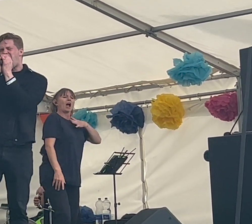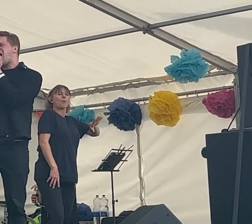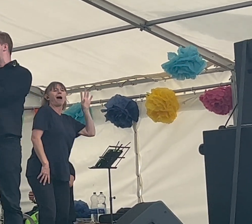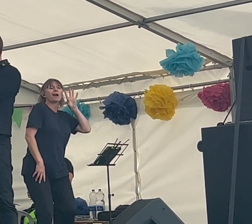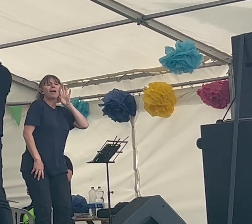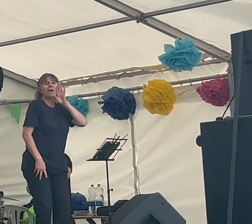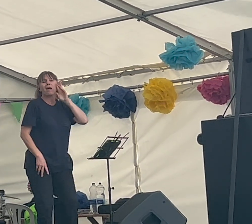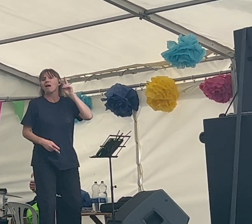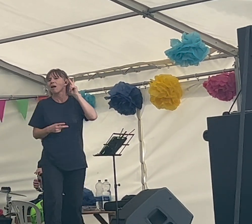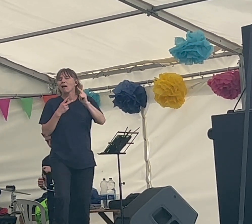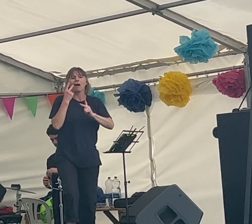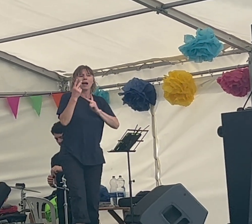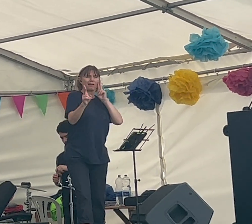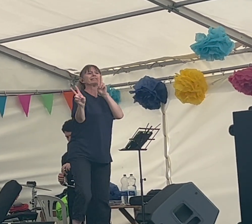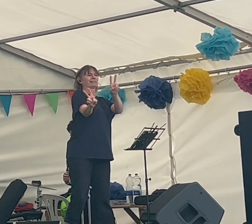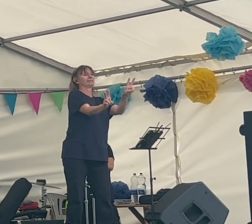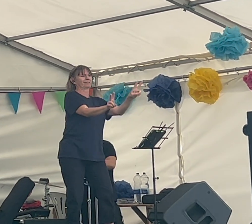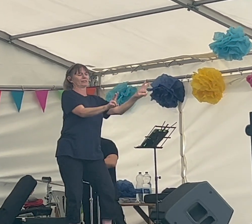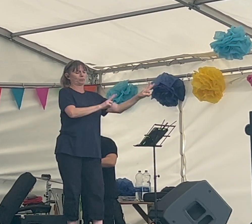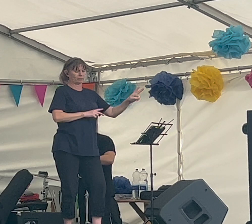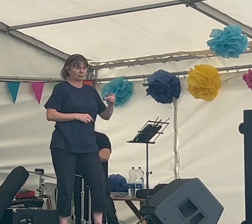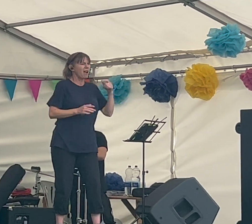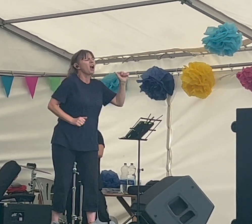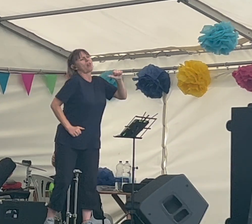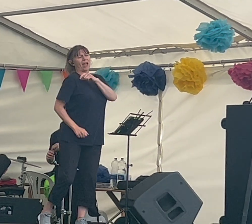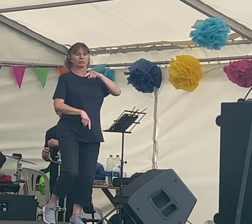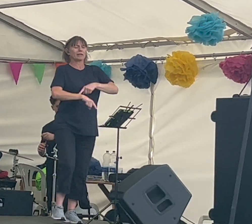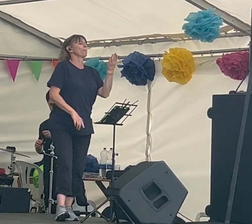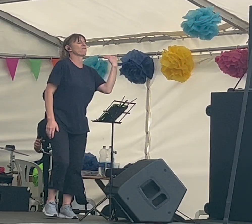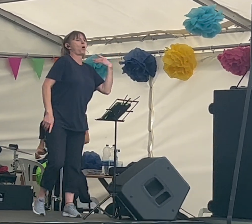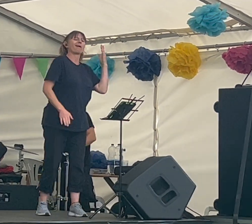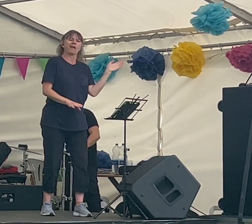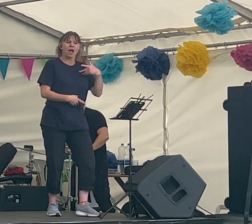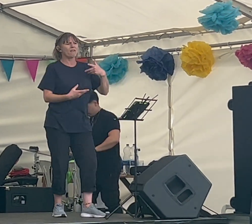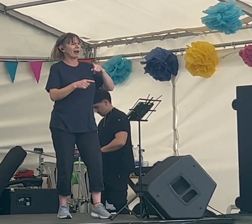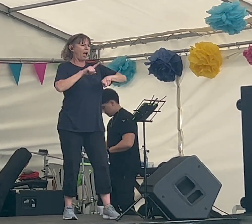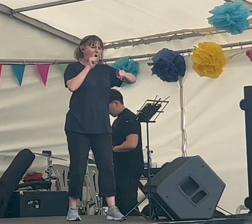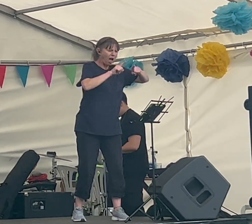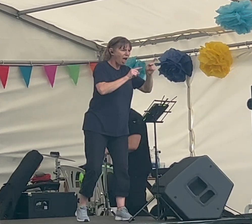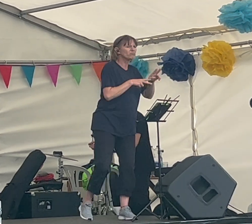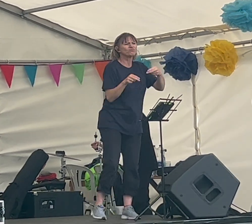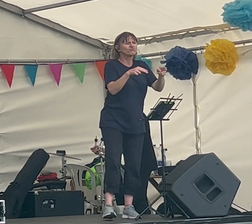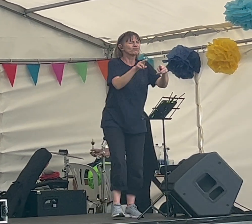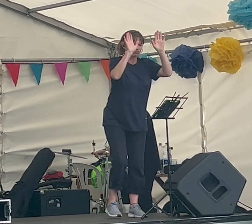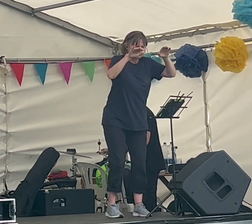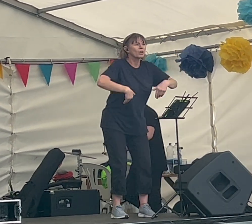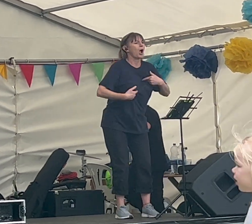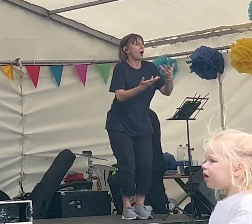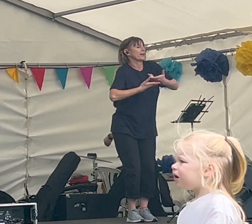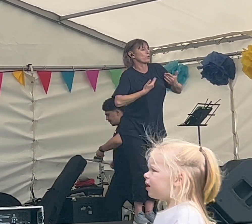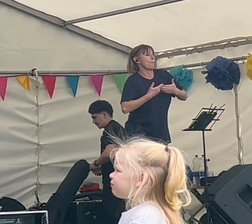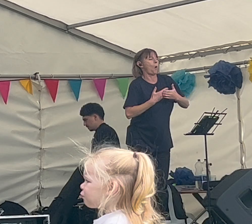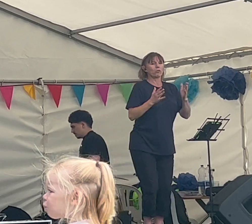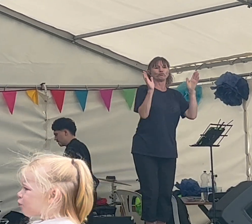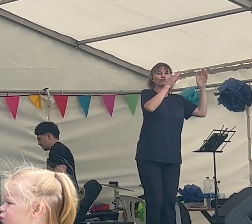You saw, though I've seen it a thousand times before. Every twist and every turn only gets you more